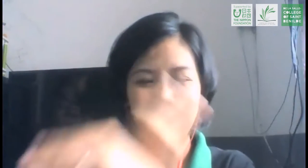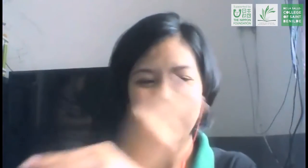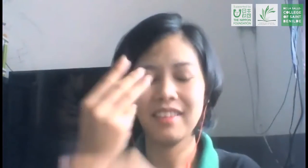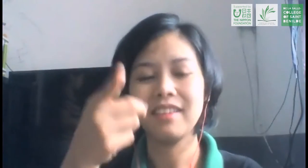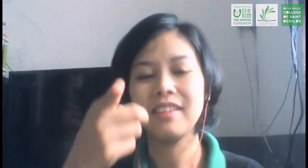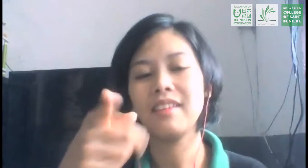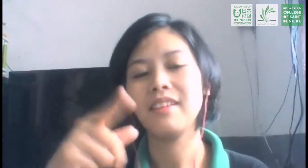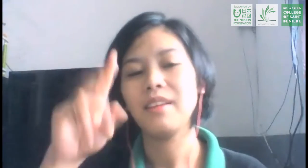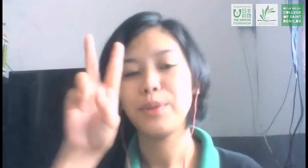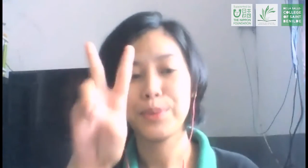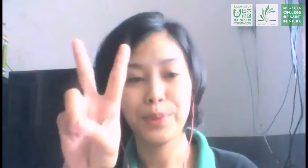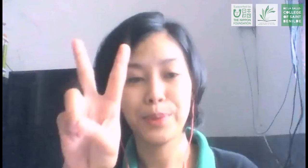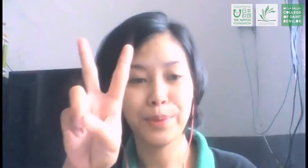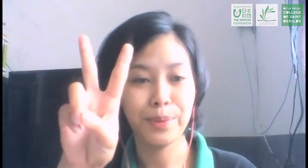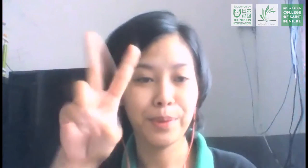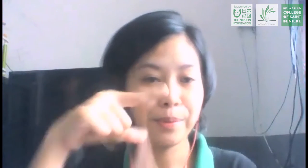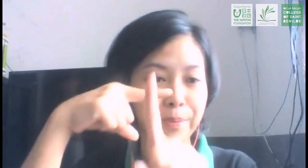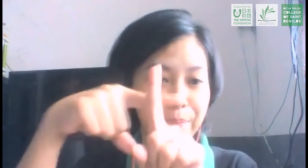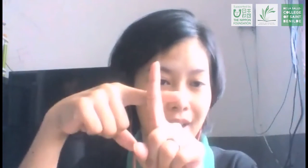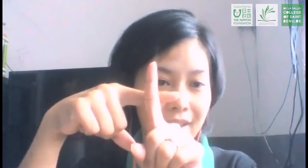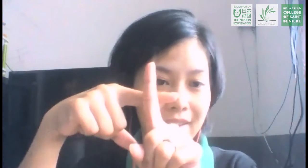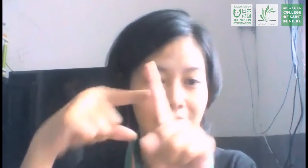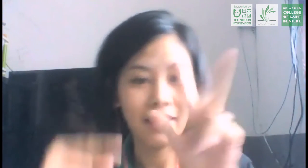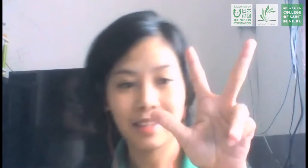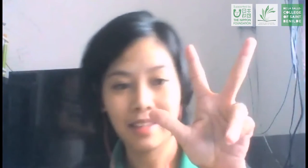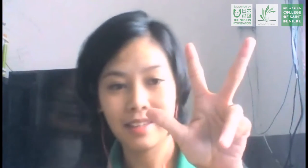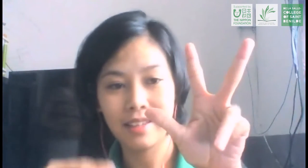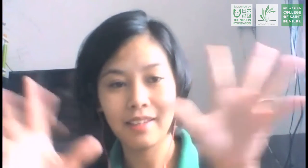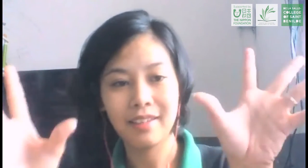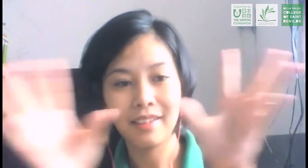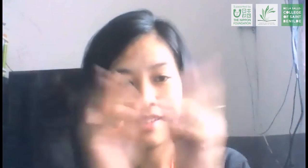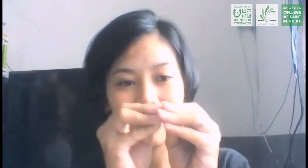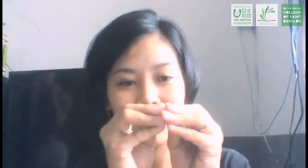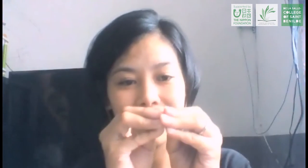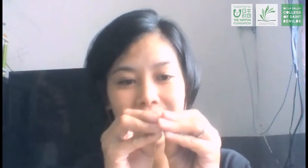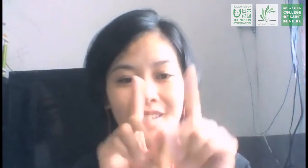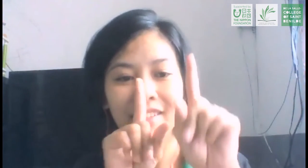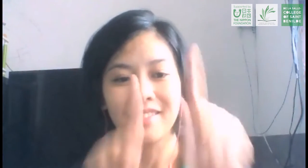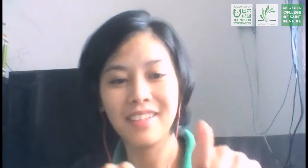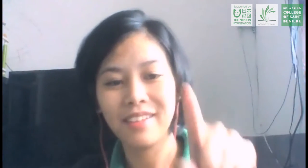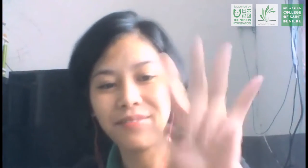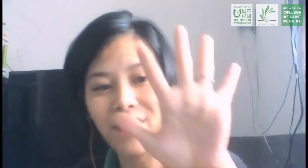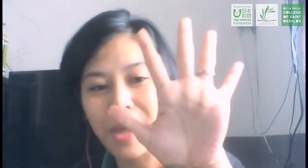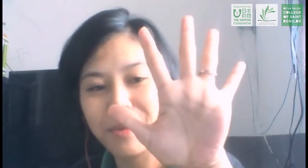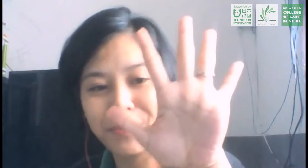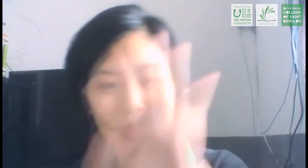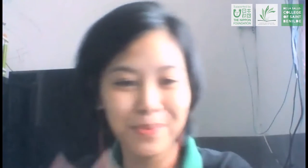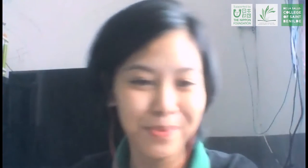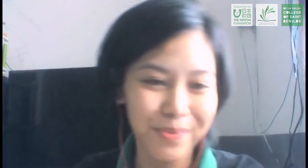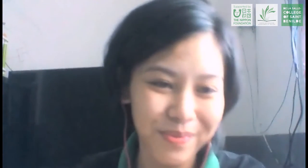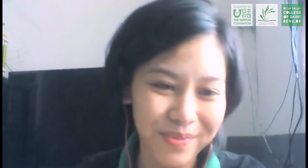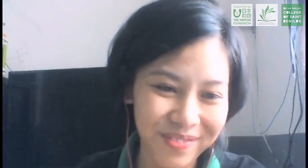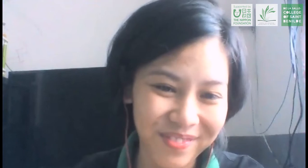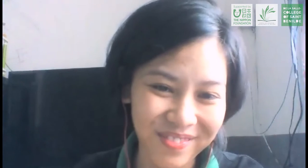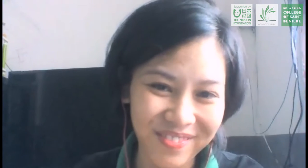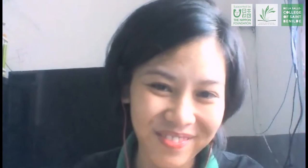We have an academic team specific for math. We do 2 plus 3 equals, and then the answer